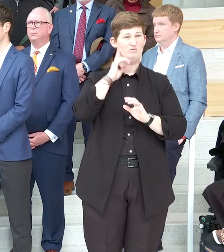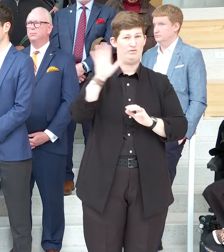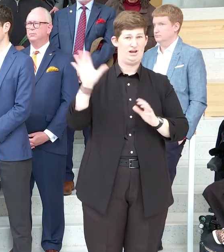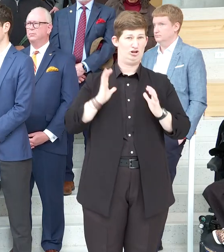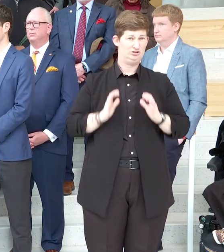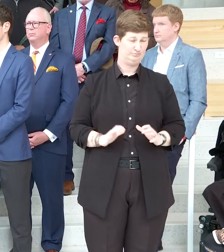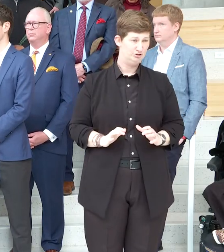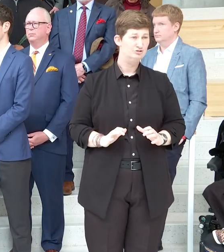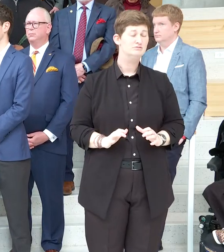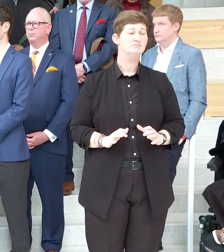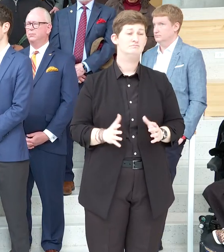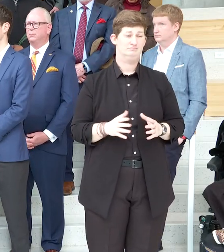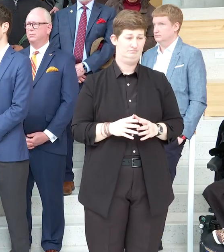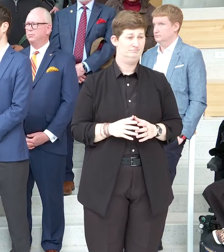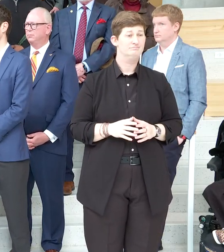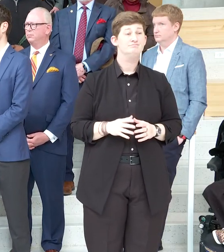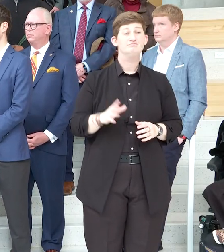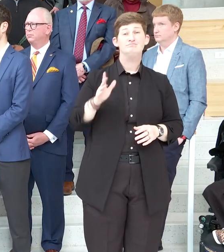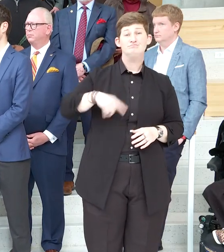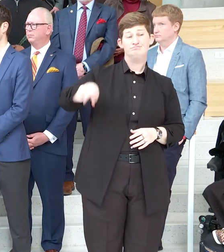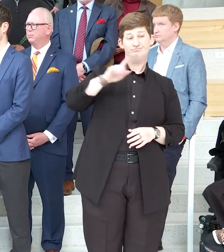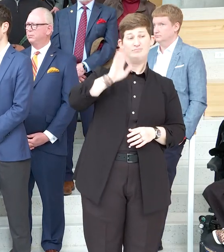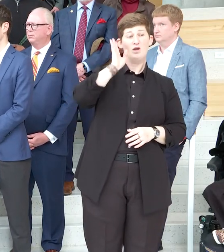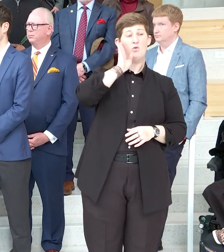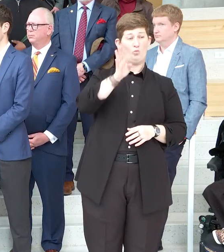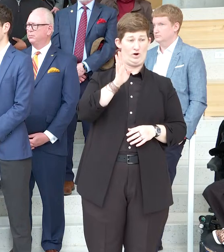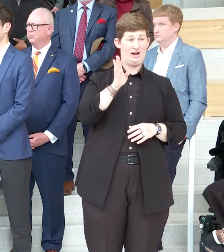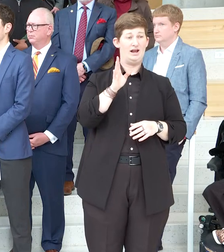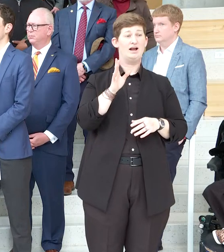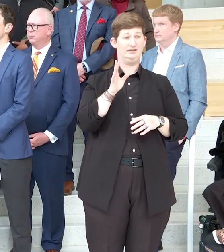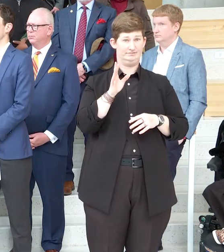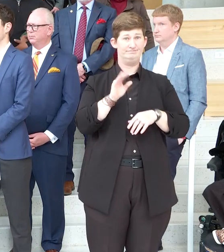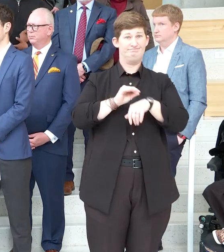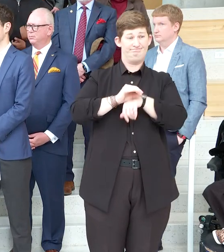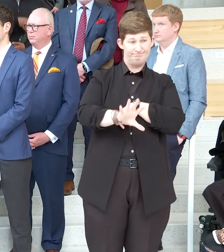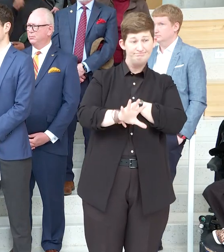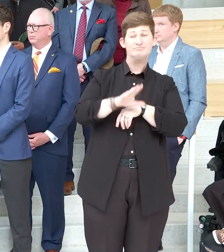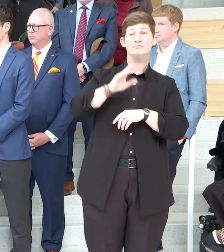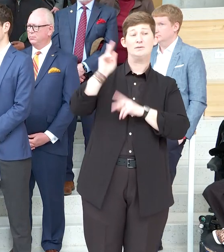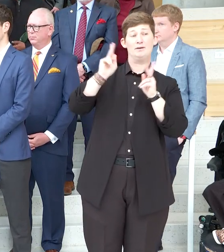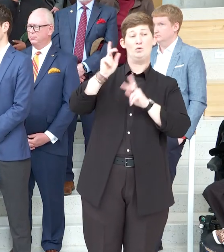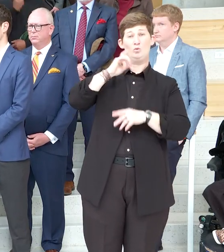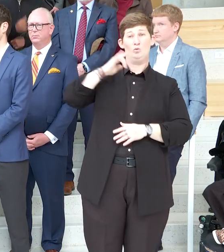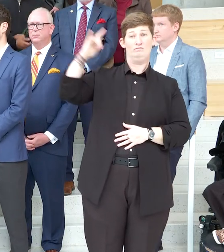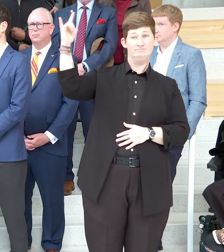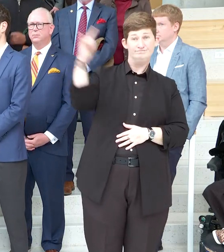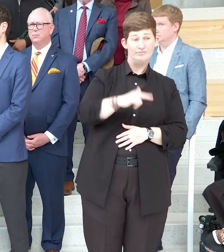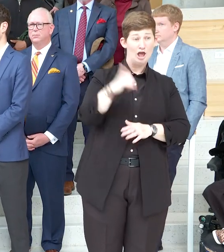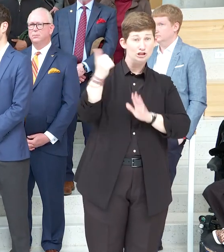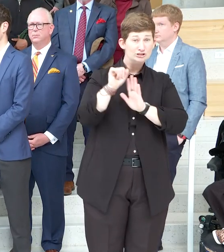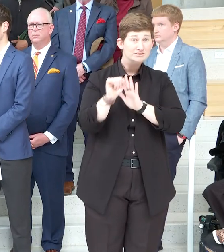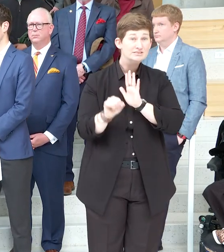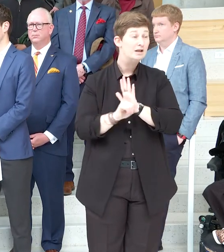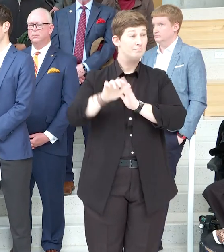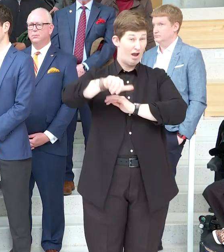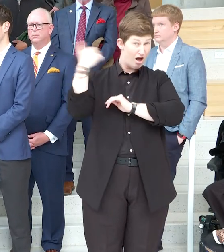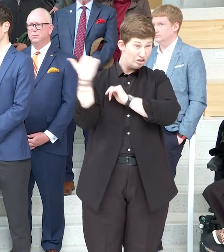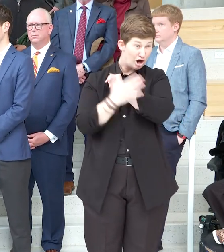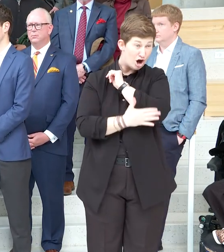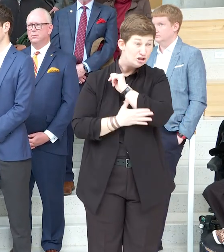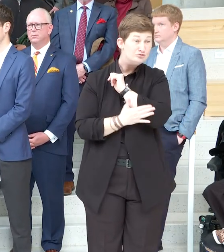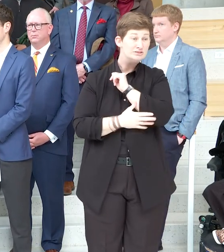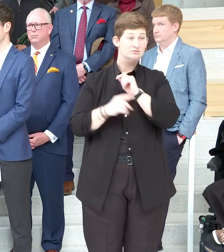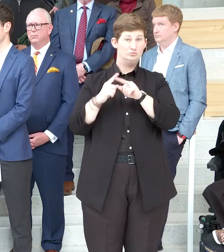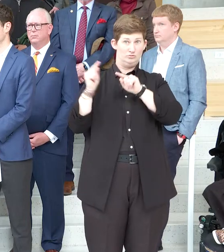Disruptions would most likely affect people coming to MSP from other parts of the U.S. or from other countries trying to get into Minneapolis